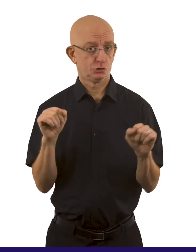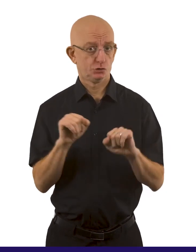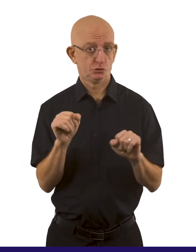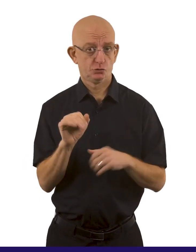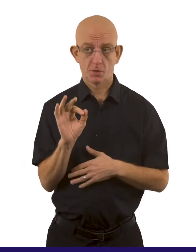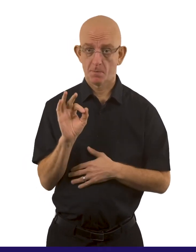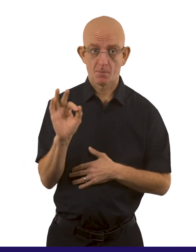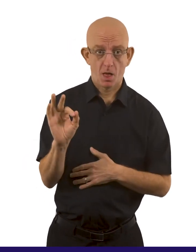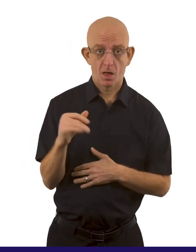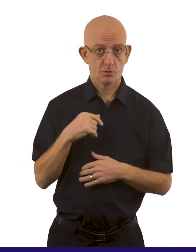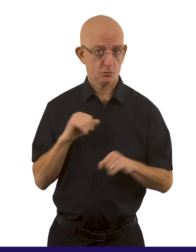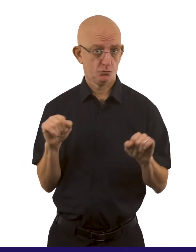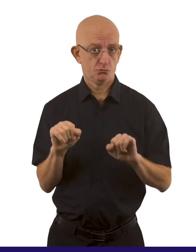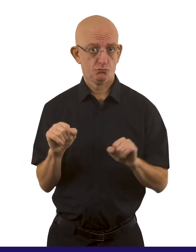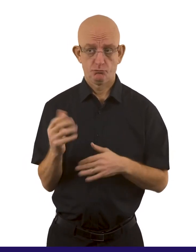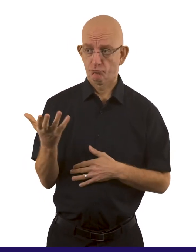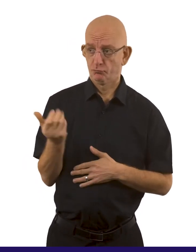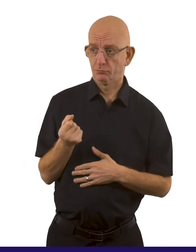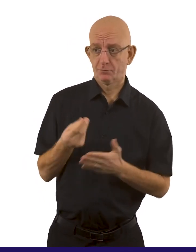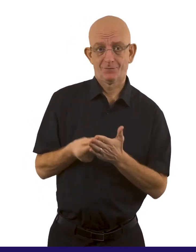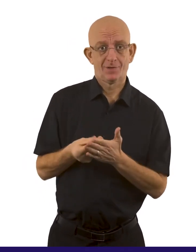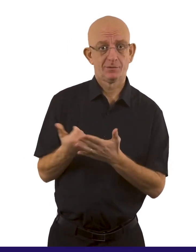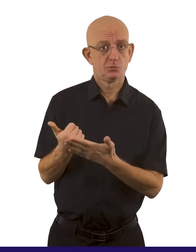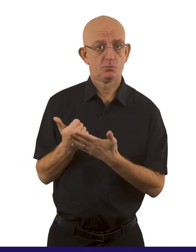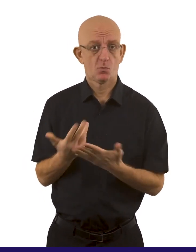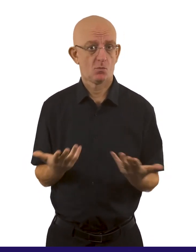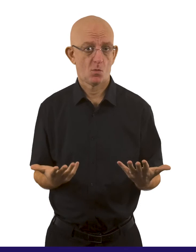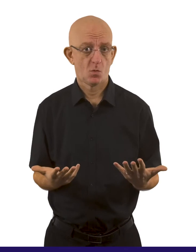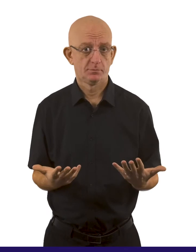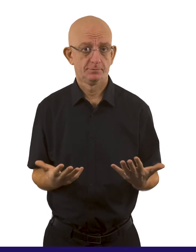I haven't applied for or received financial support.